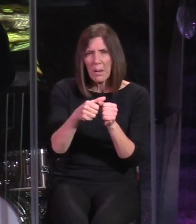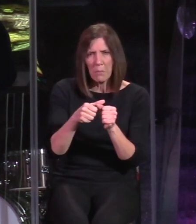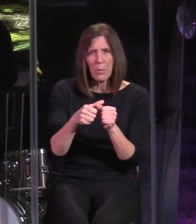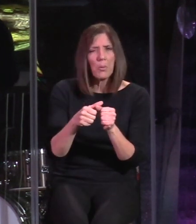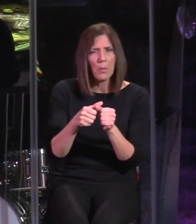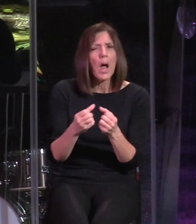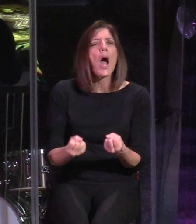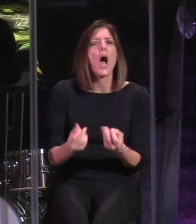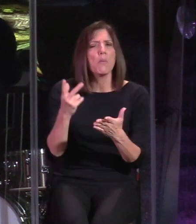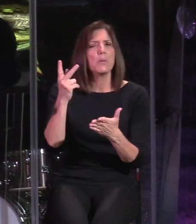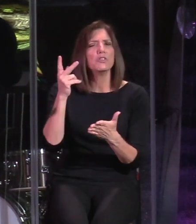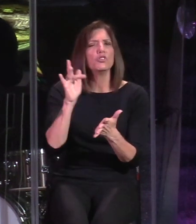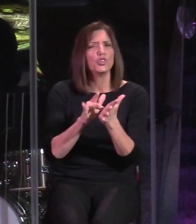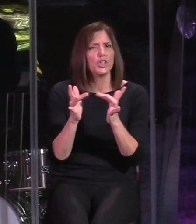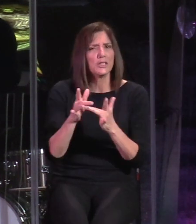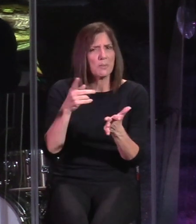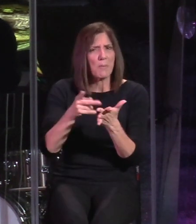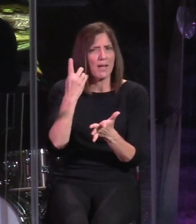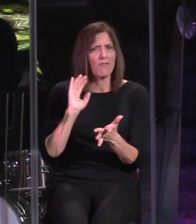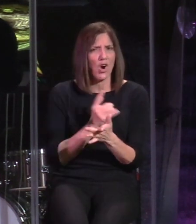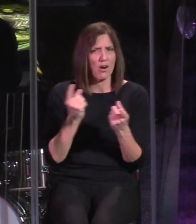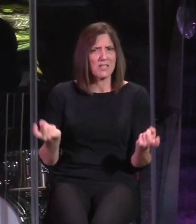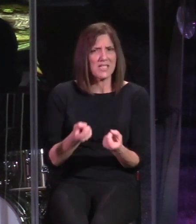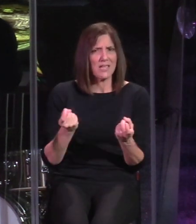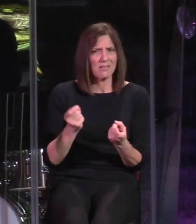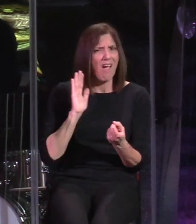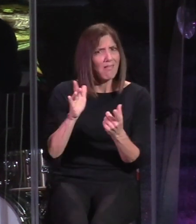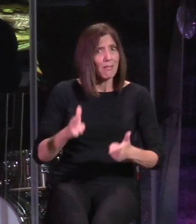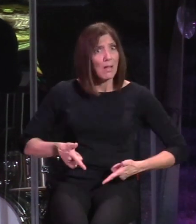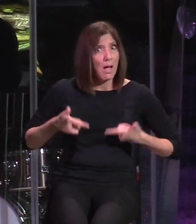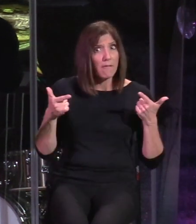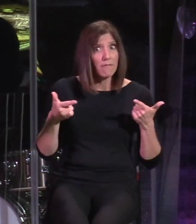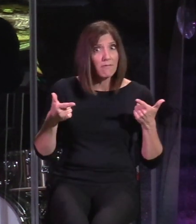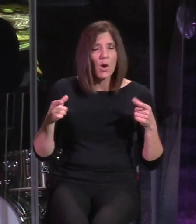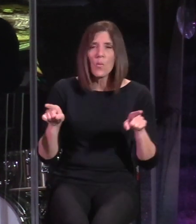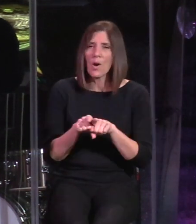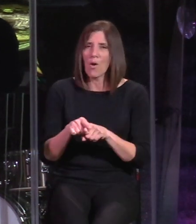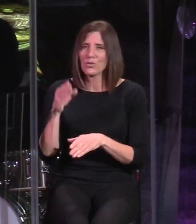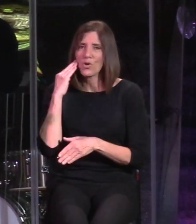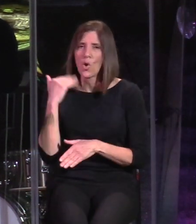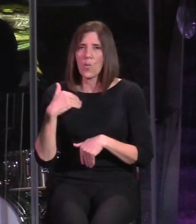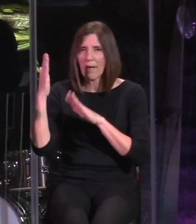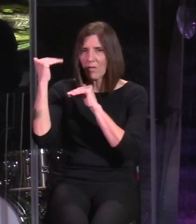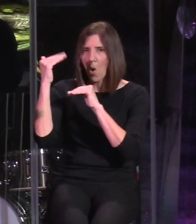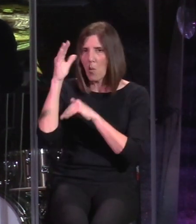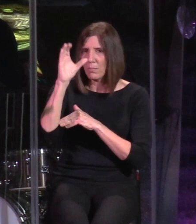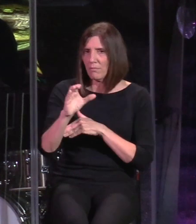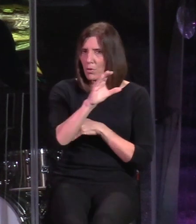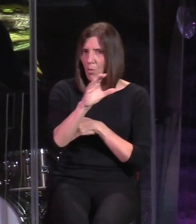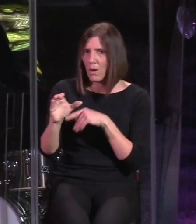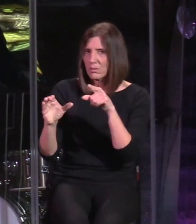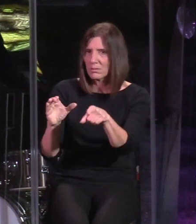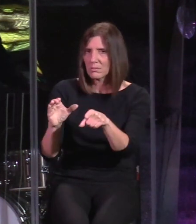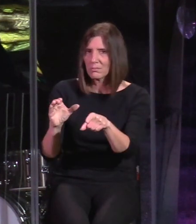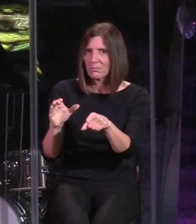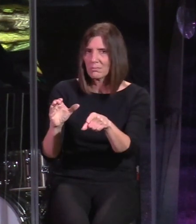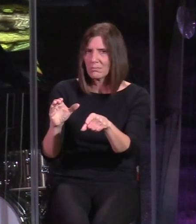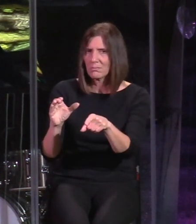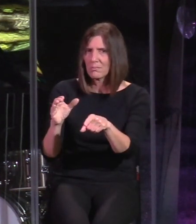sin, but we must also meditate and dwell on the hope of the cross. It is a bloody